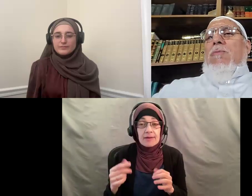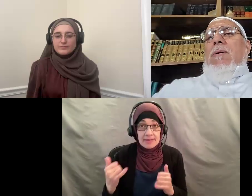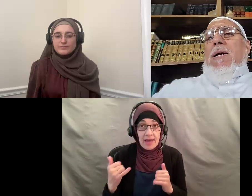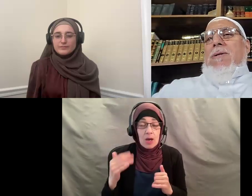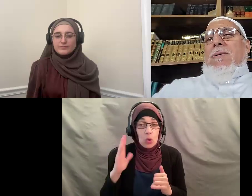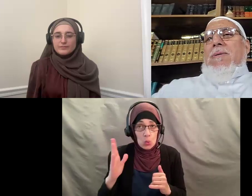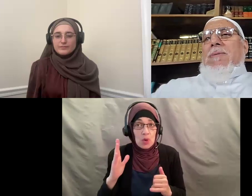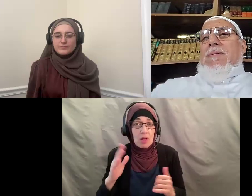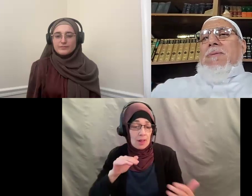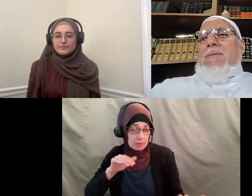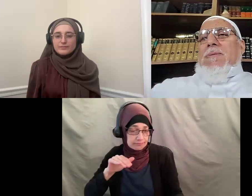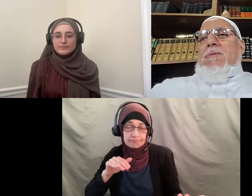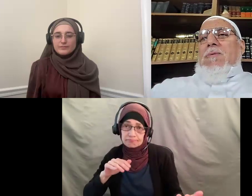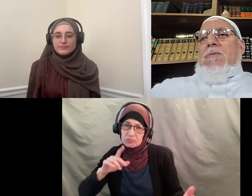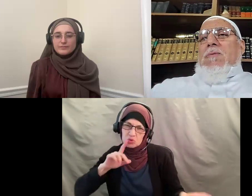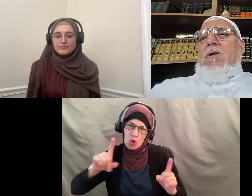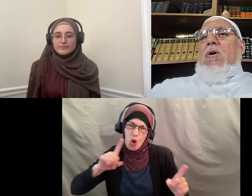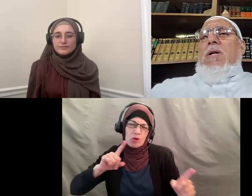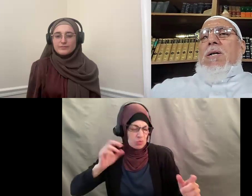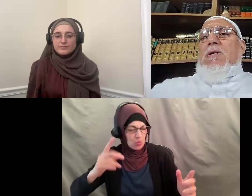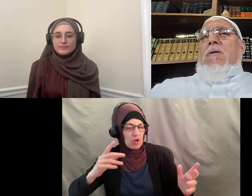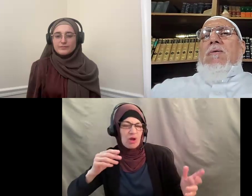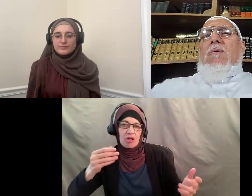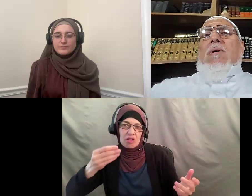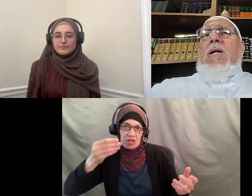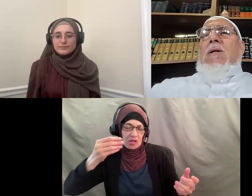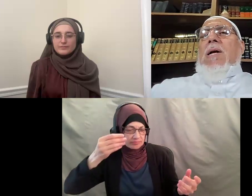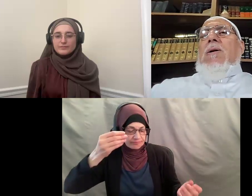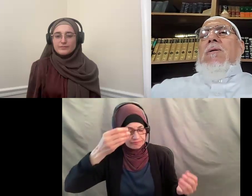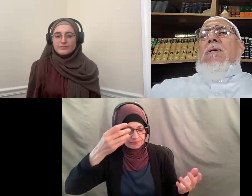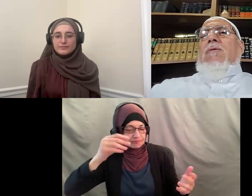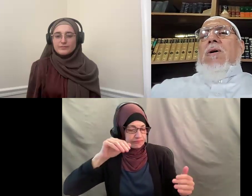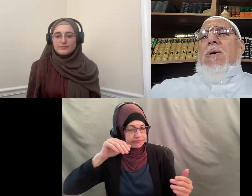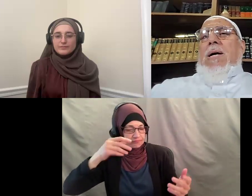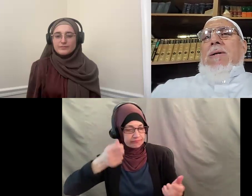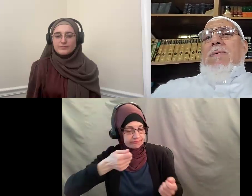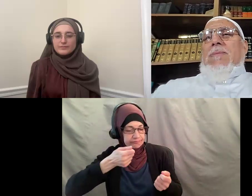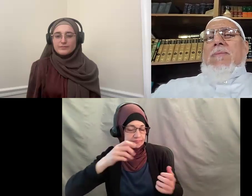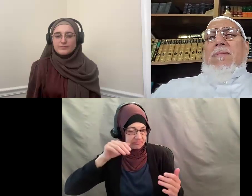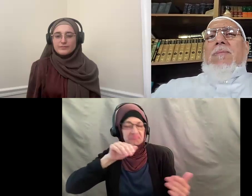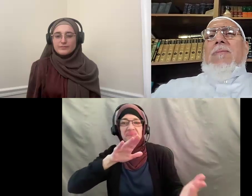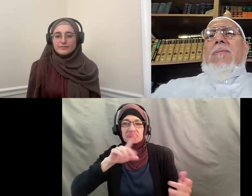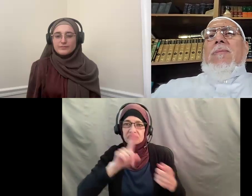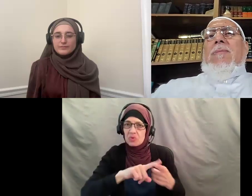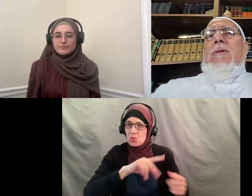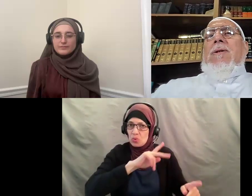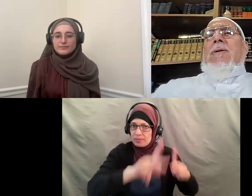the human race, the audience and the readers of the Quran.